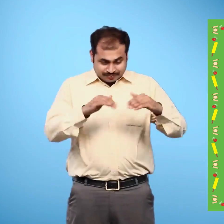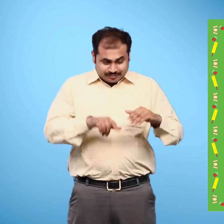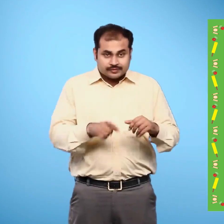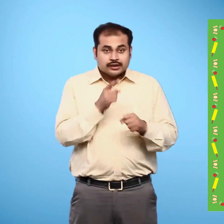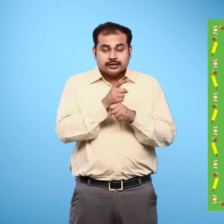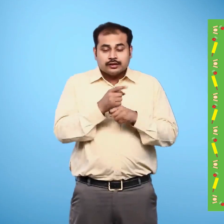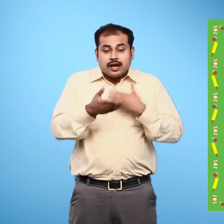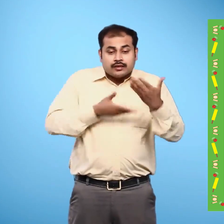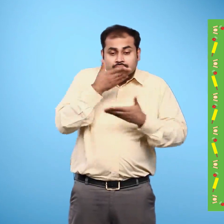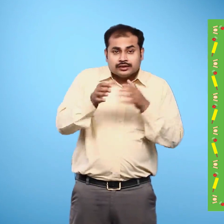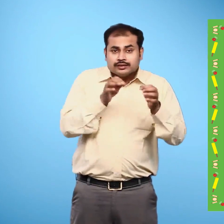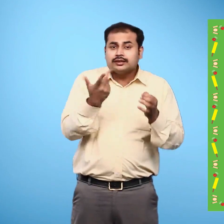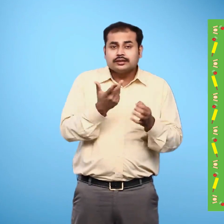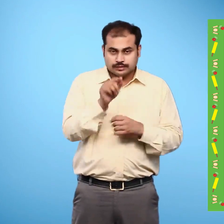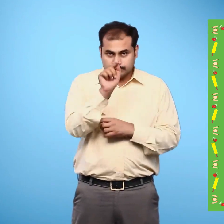Start a discussion in the class about